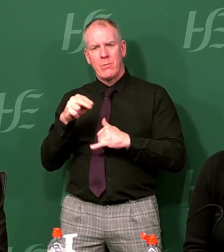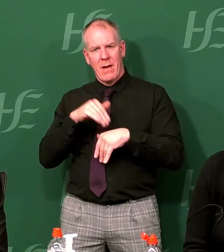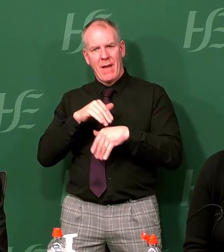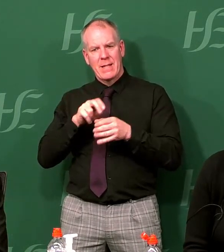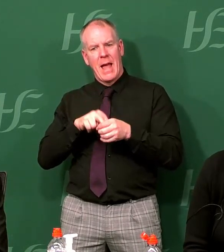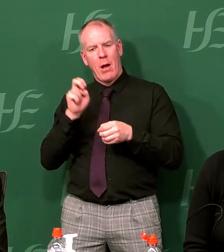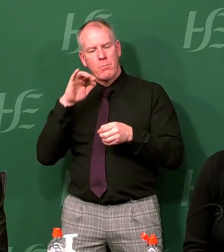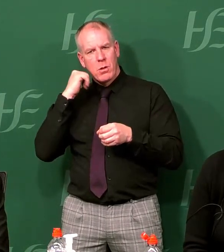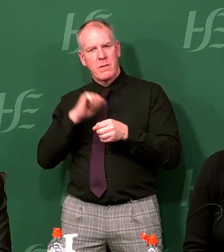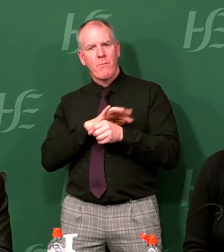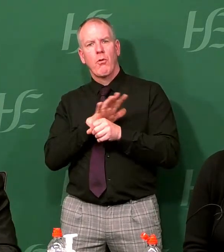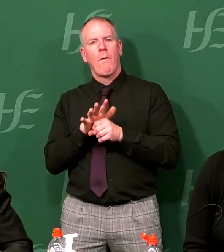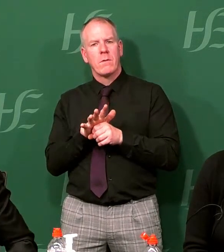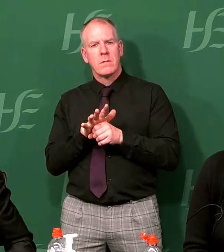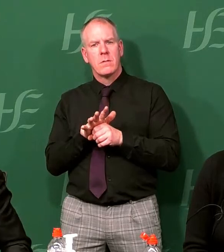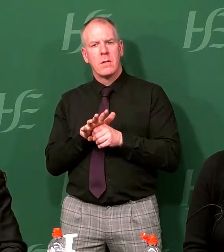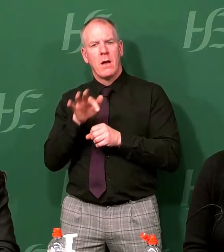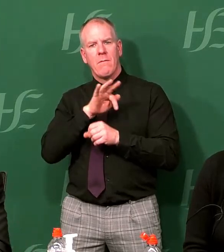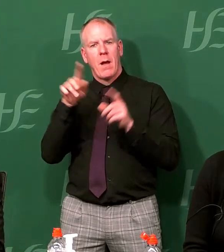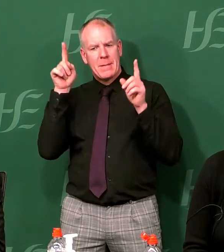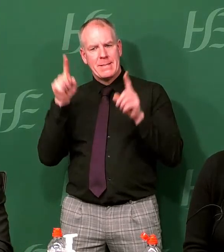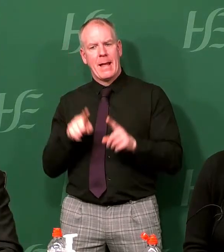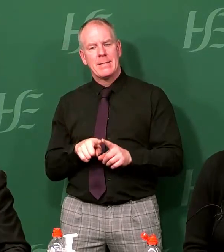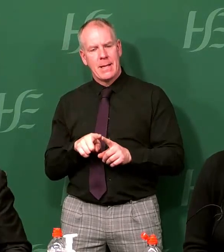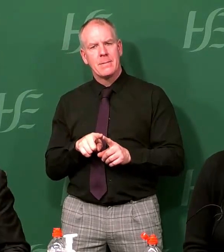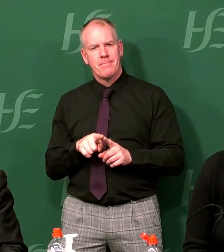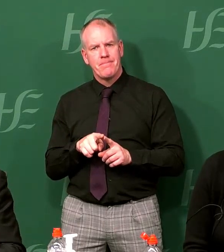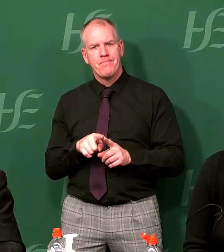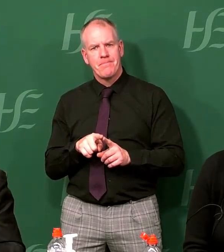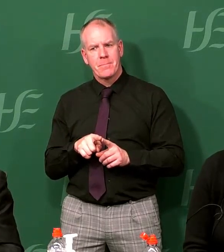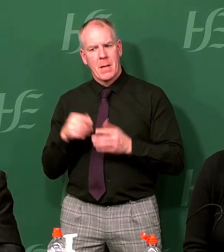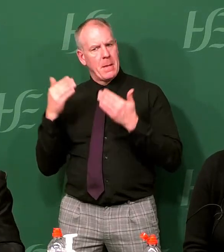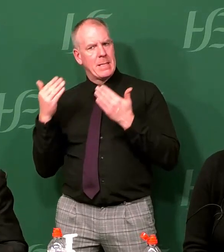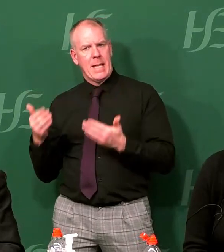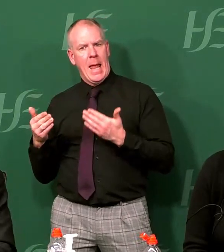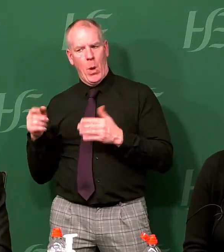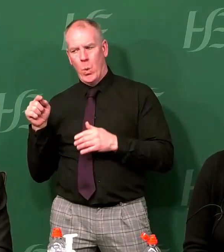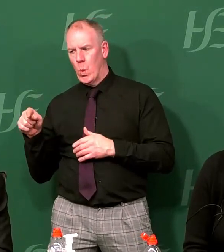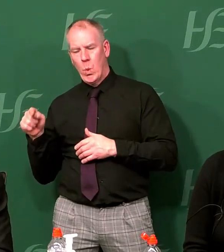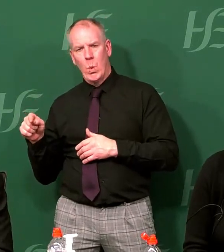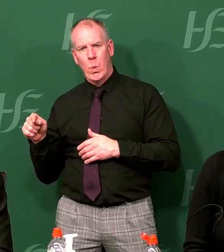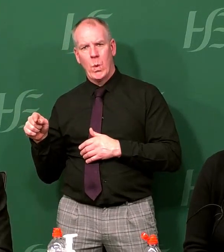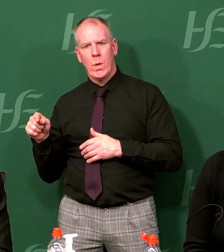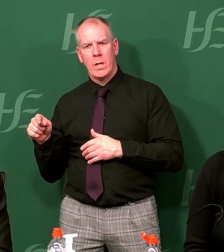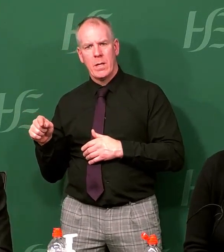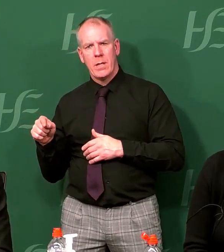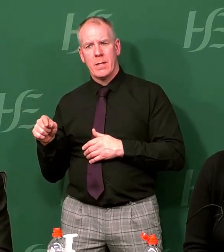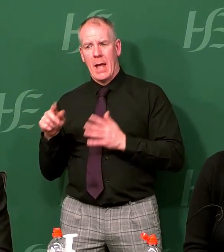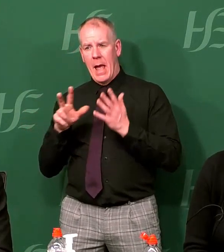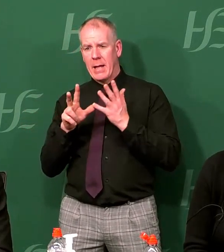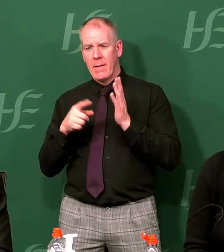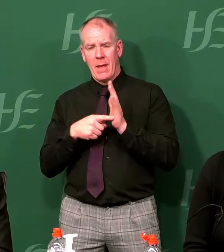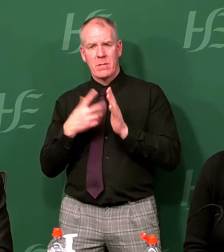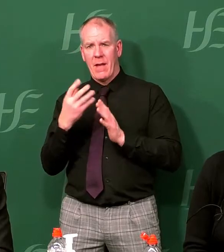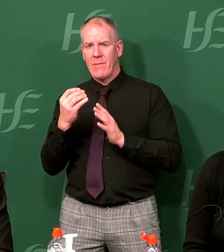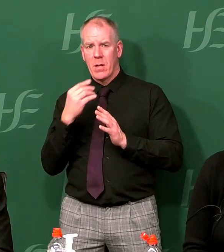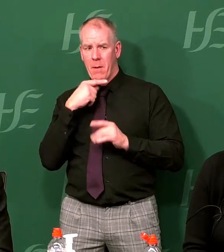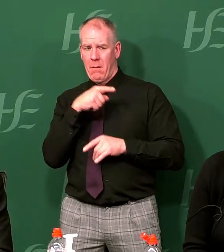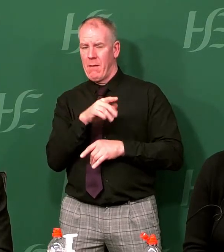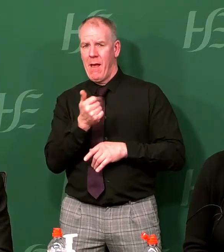impact of the wave that we were dealing with then. Whereas now, I mean, I gave a figure of 8,500, but as Anne